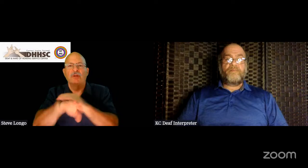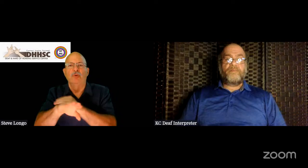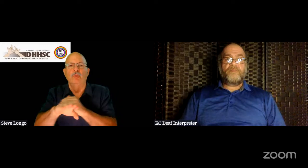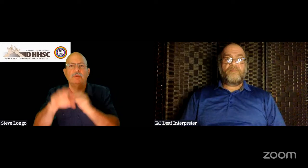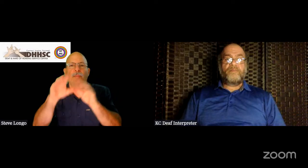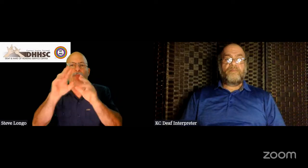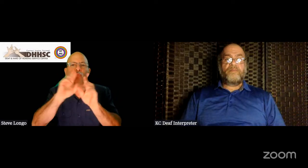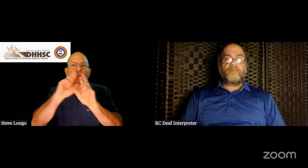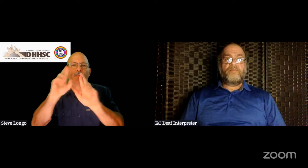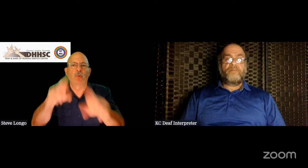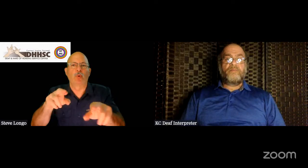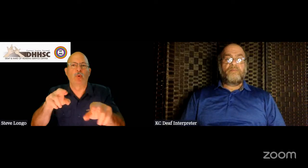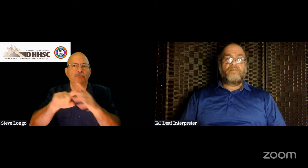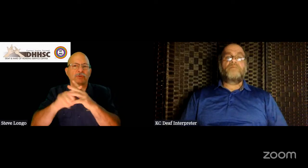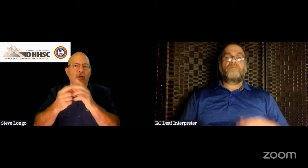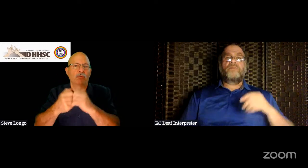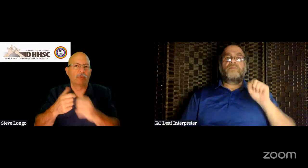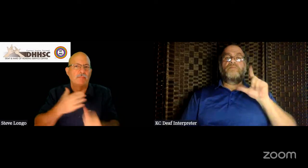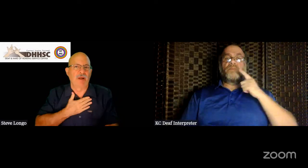Moving on.